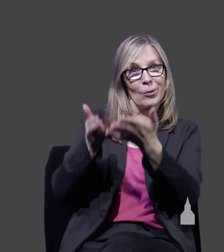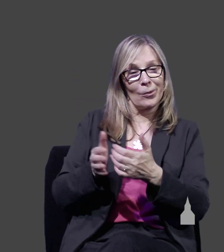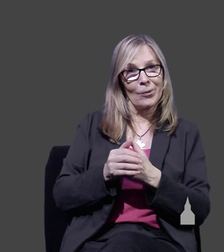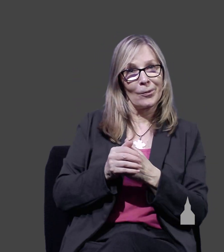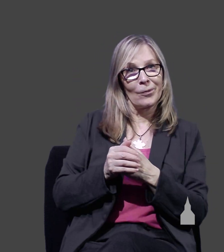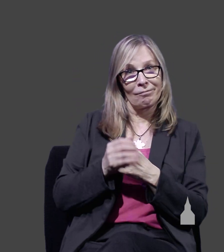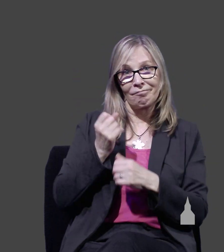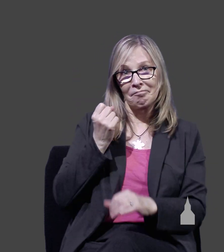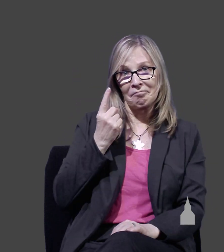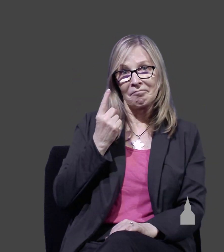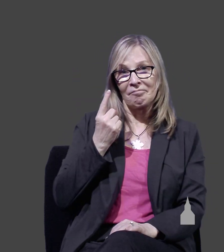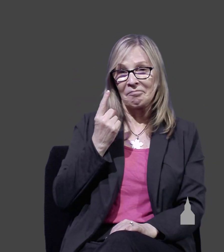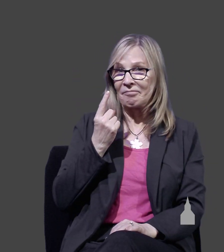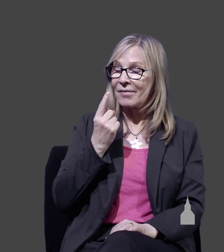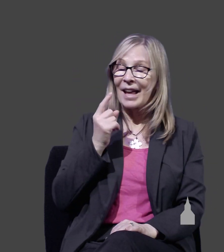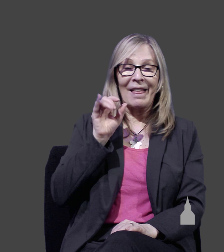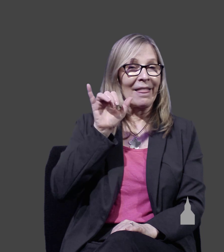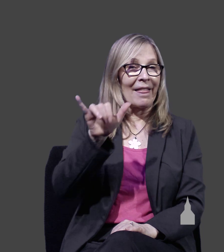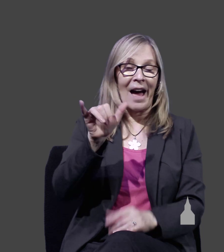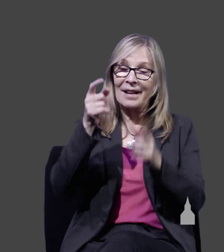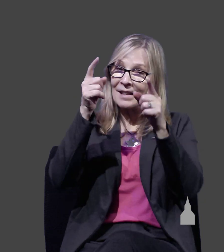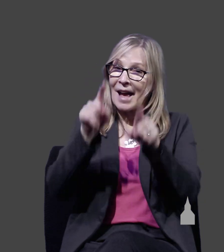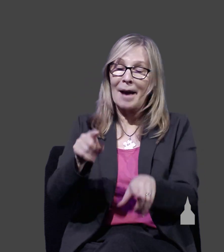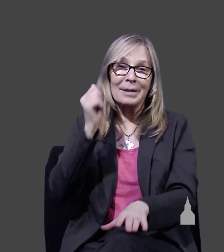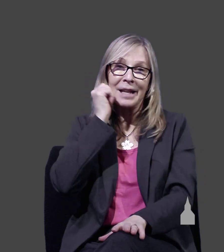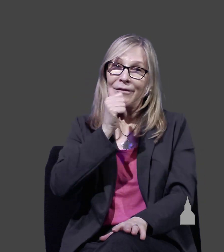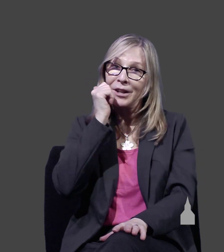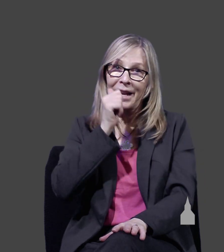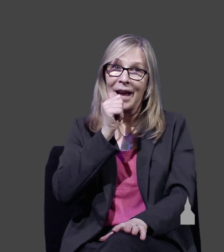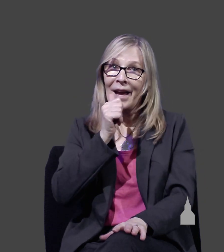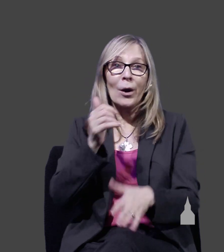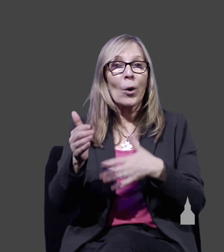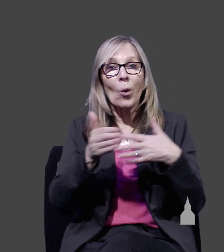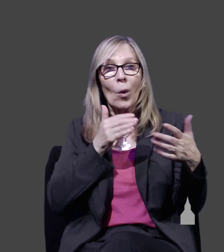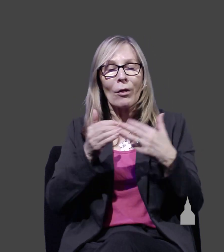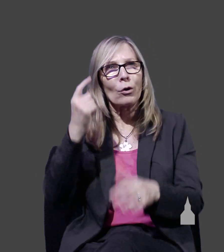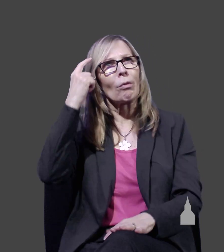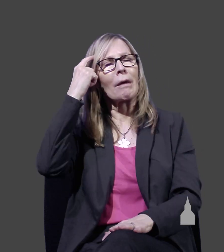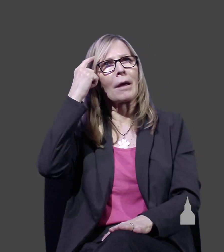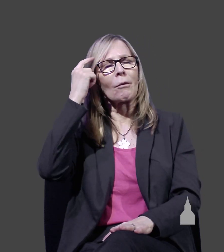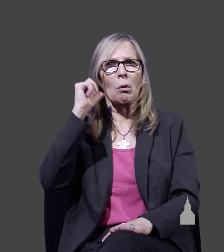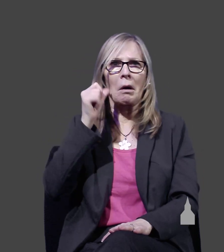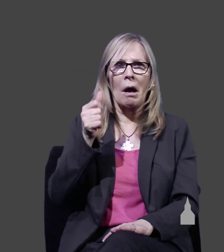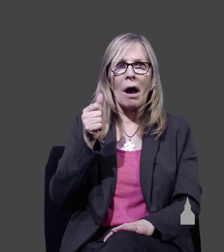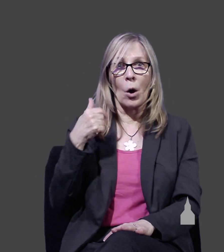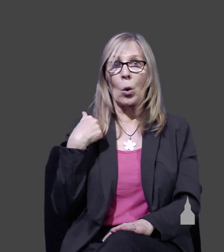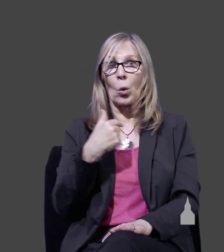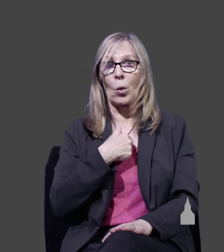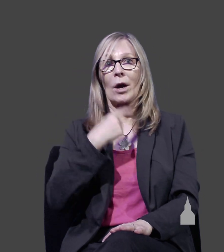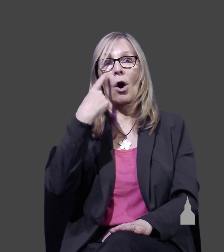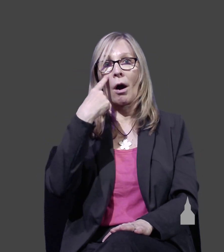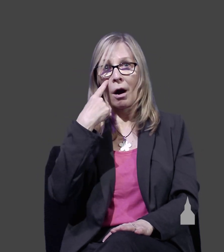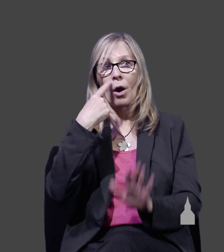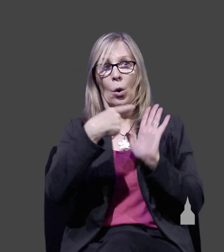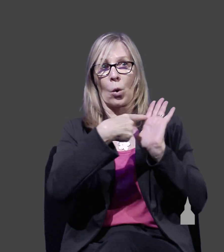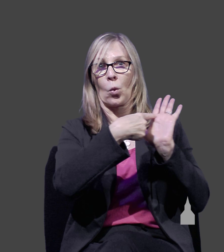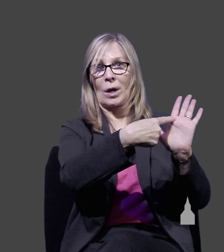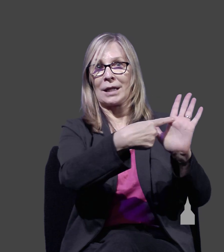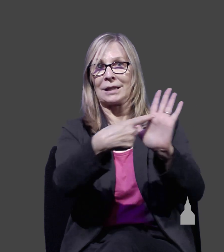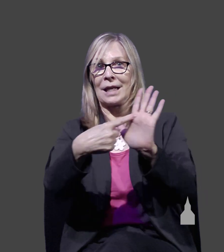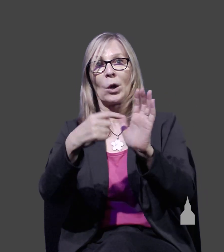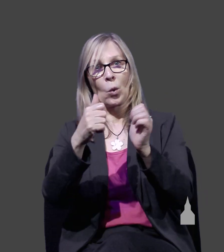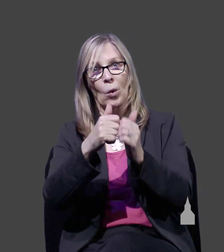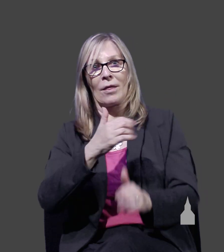We have to realize this is happening every day, whether we realize it or not. We are witnessing with our